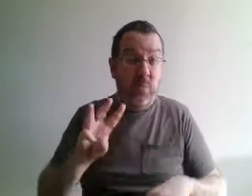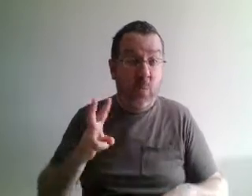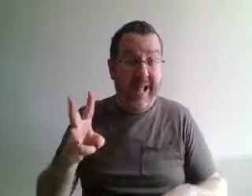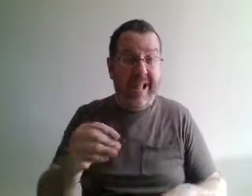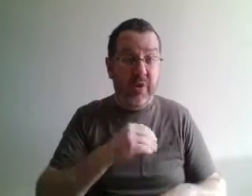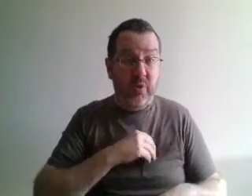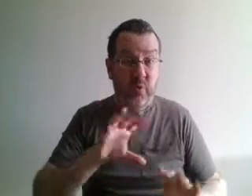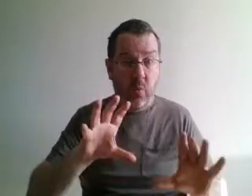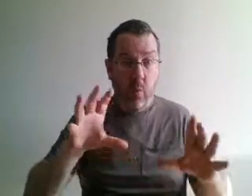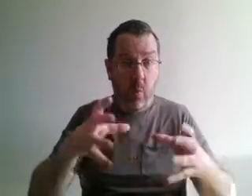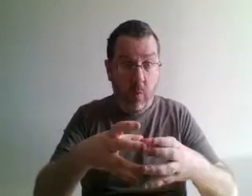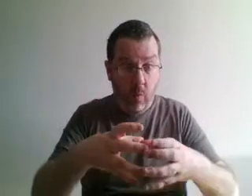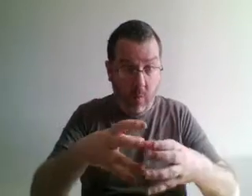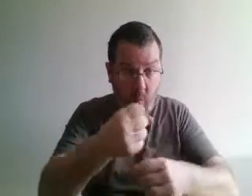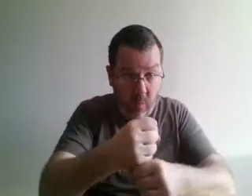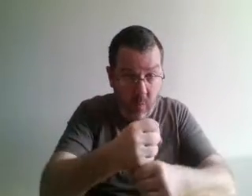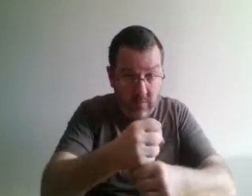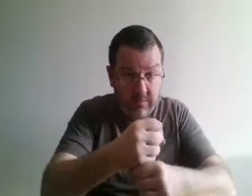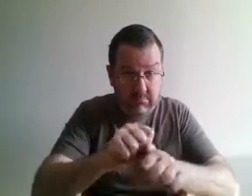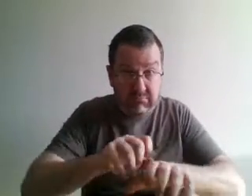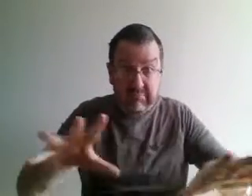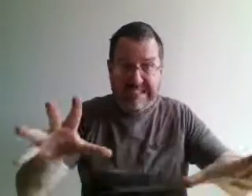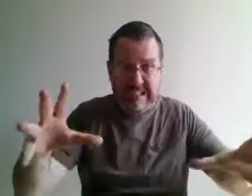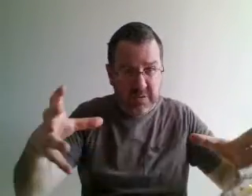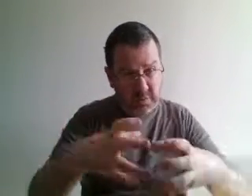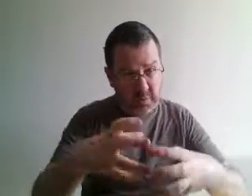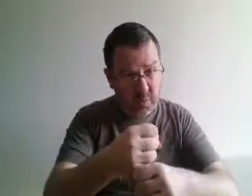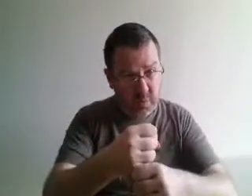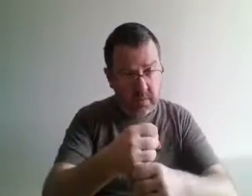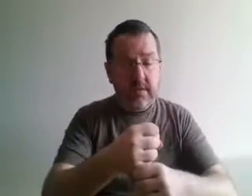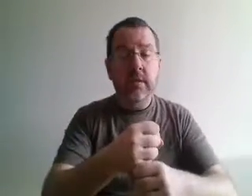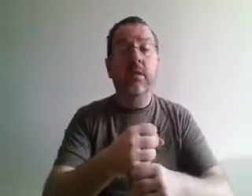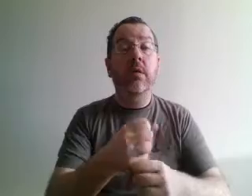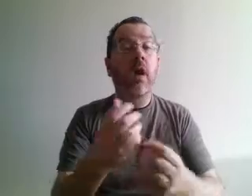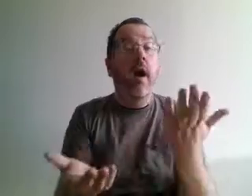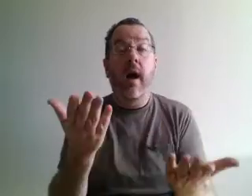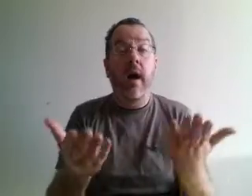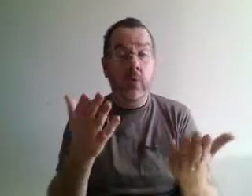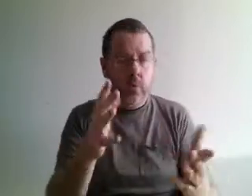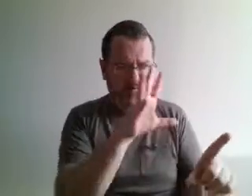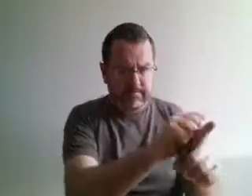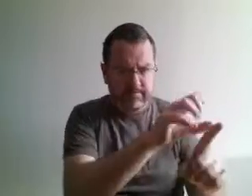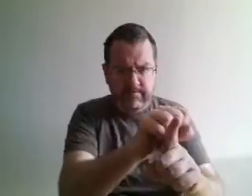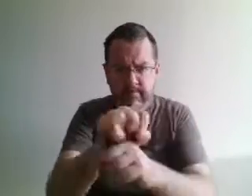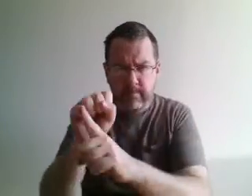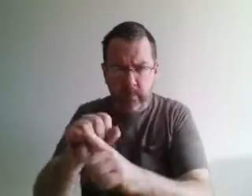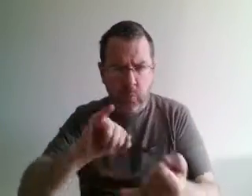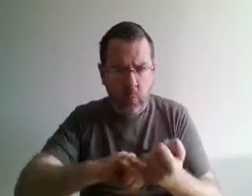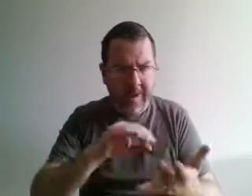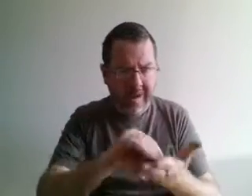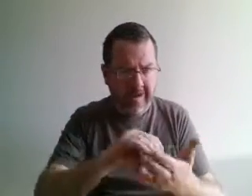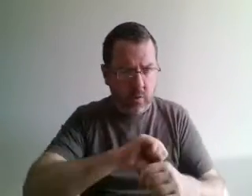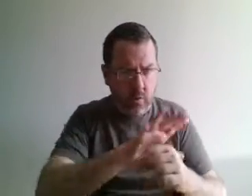epidemic, was to identify everybody that was infected and everybody that was in contact with an infected